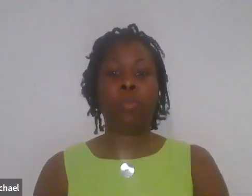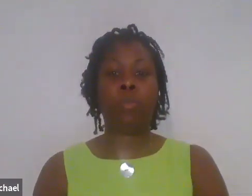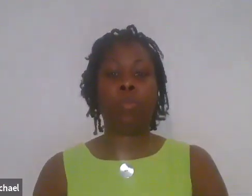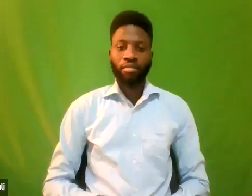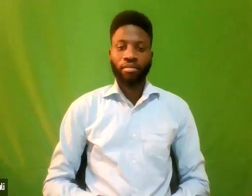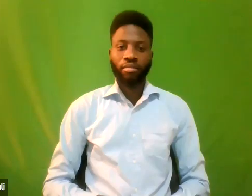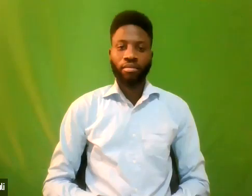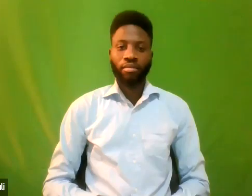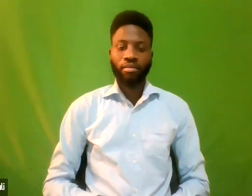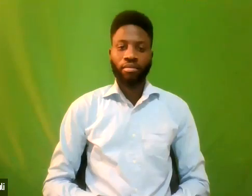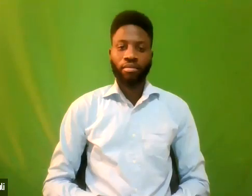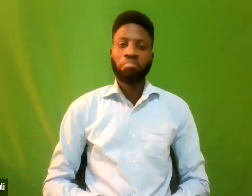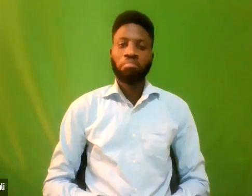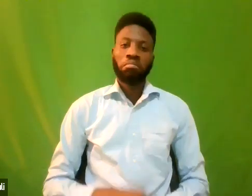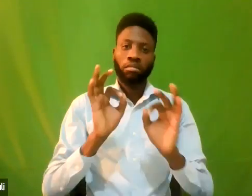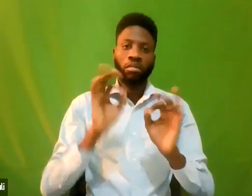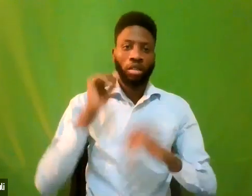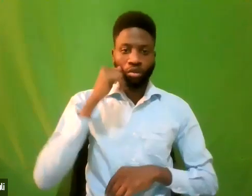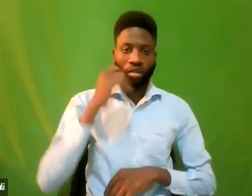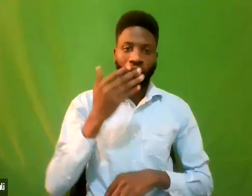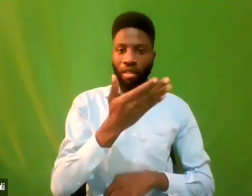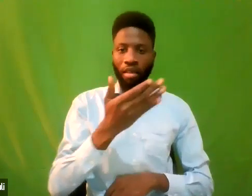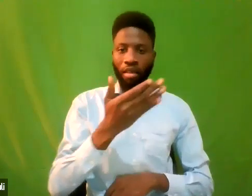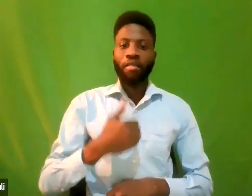There we go. We have Ashura with us.